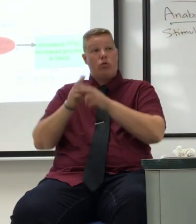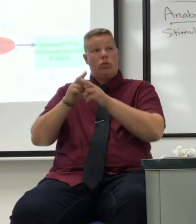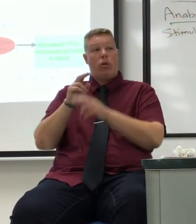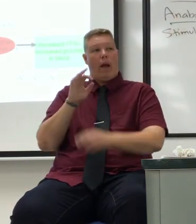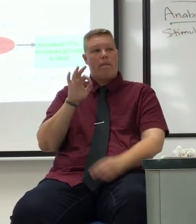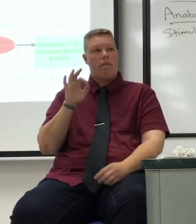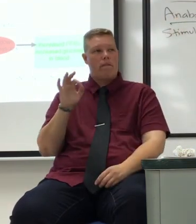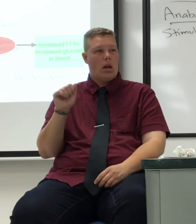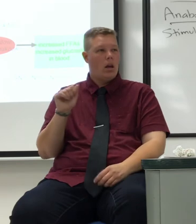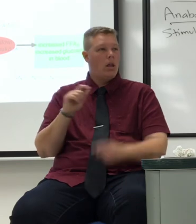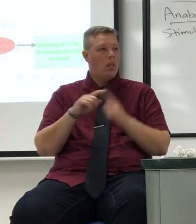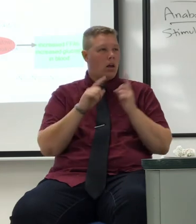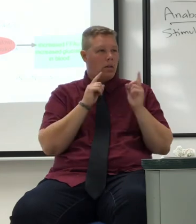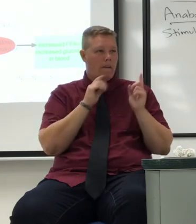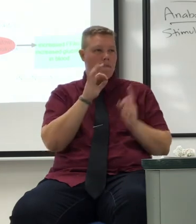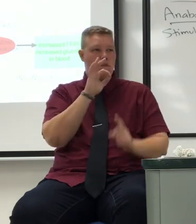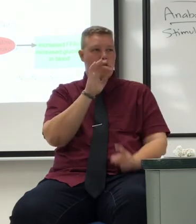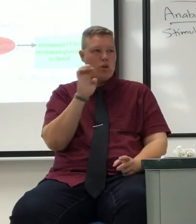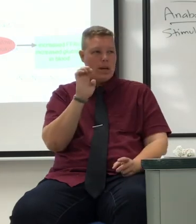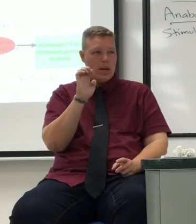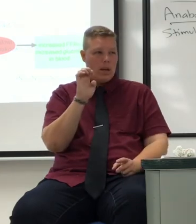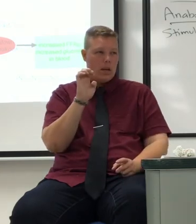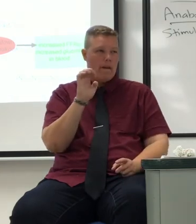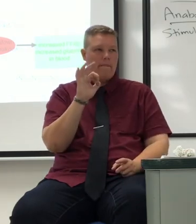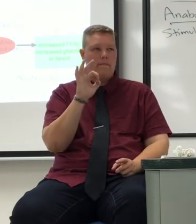levels of the free fatty acids.